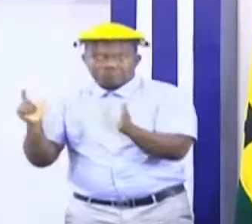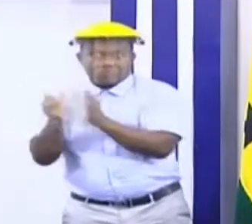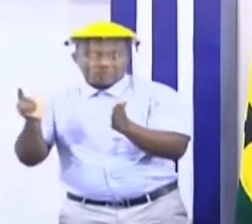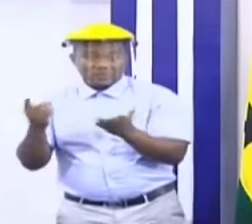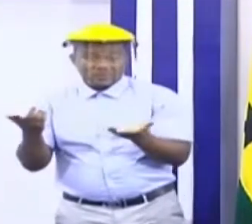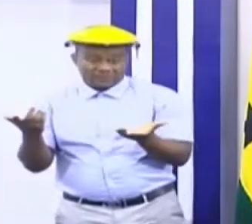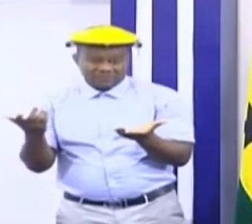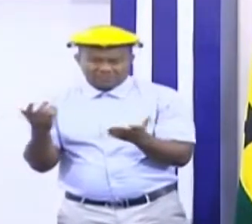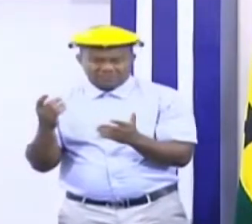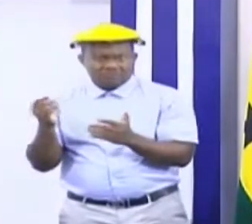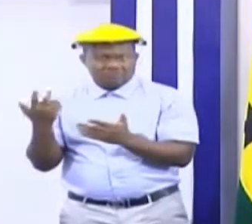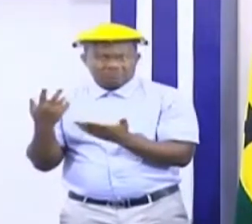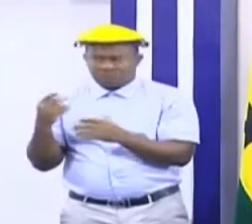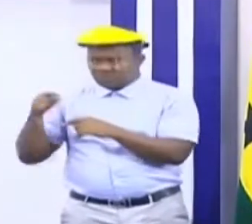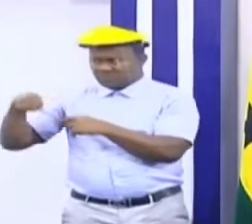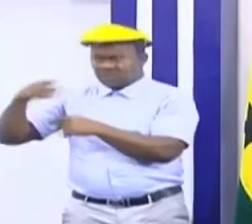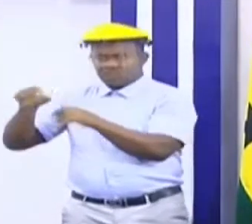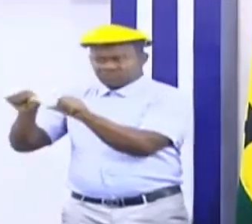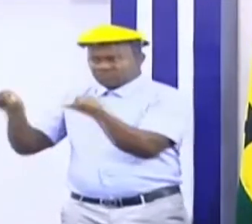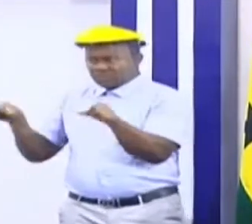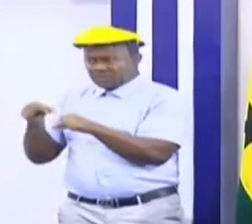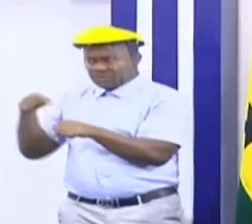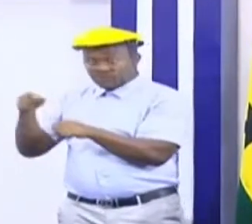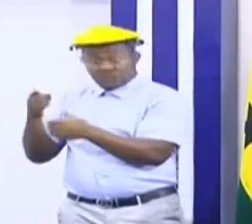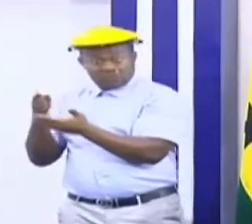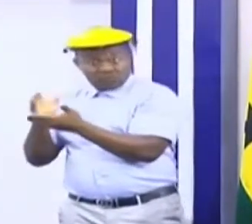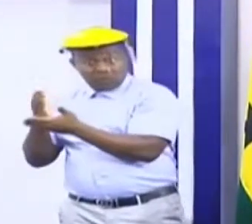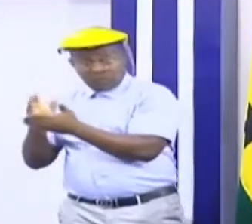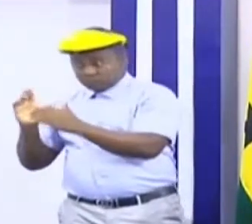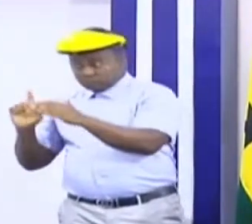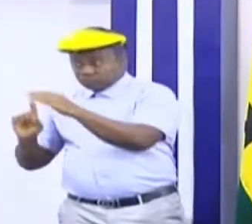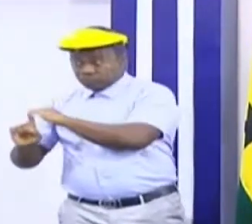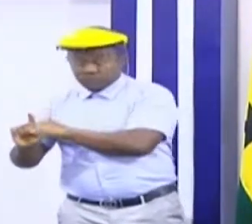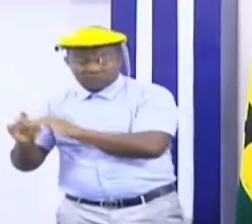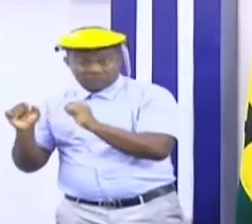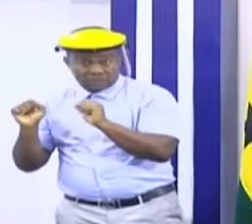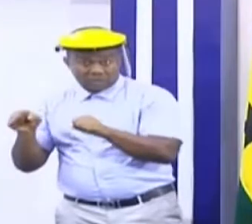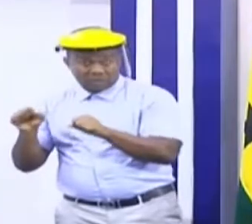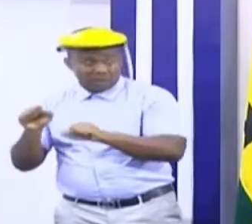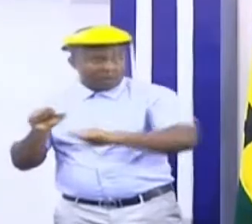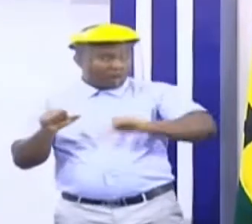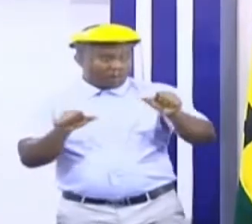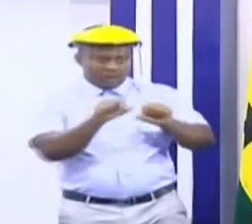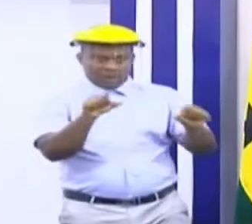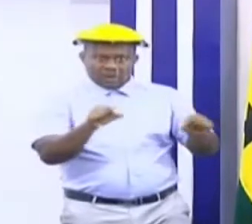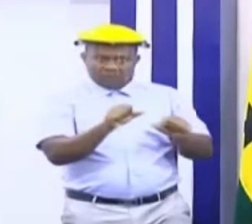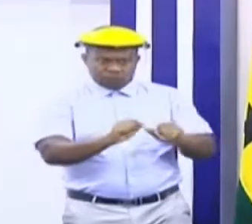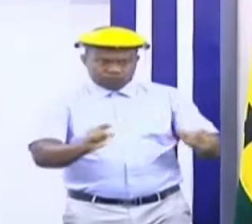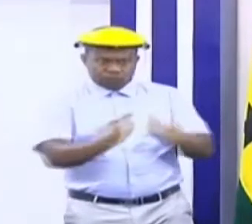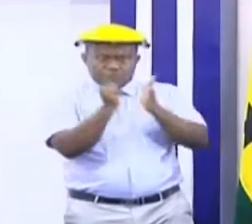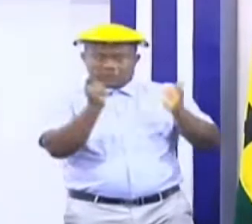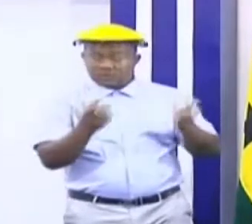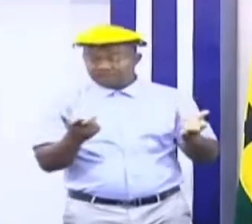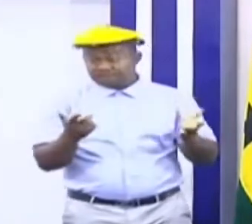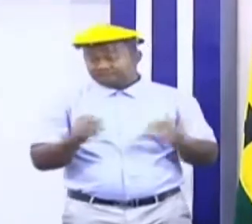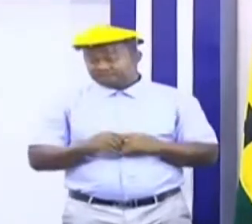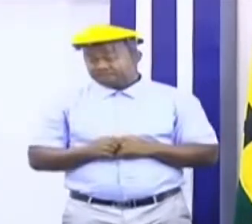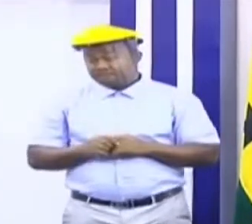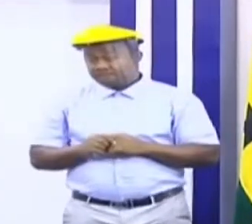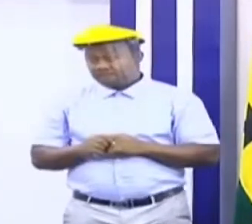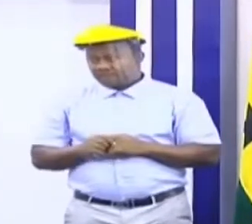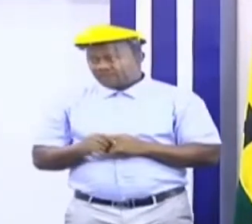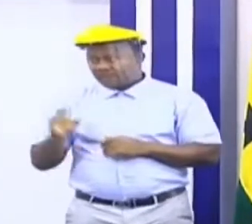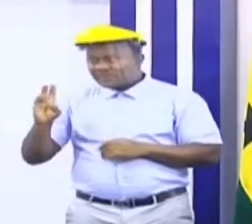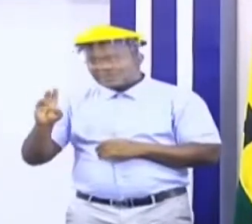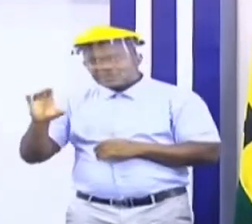of the illegal crossing points. The Ghana Immigration Service has on its own put up about 700 men and women to augment